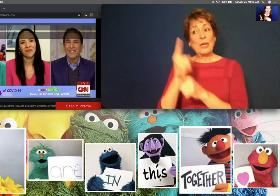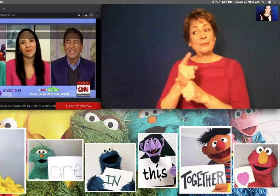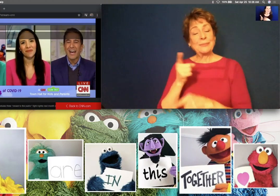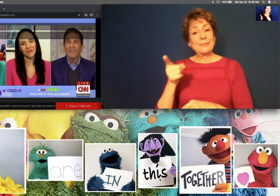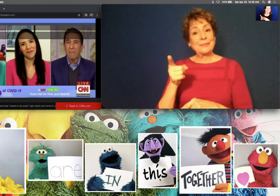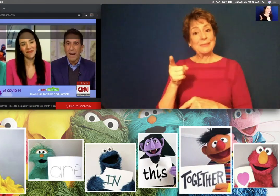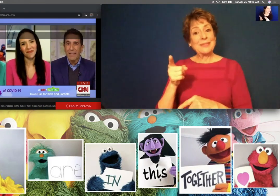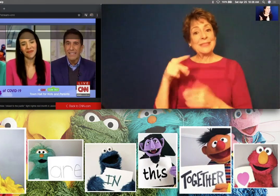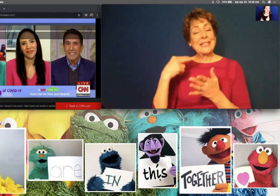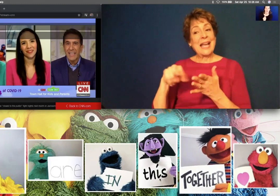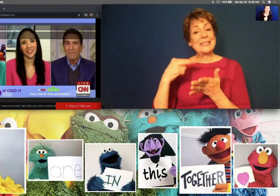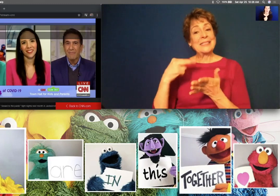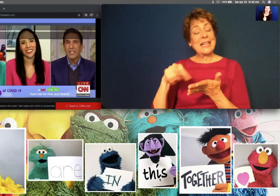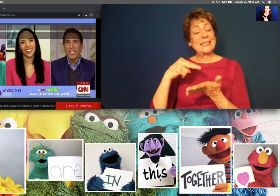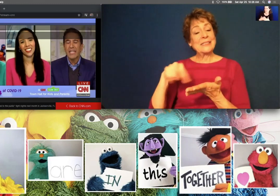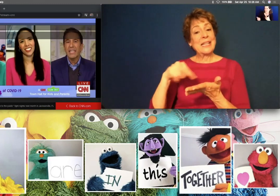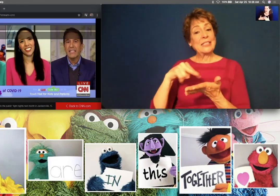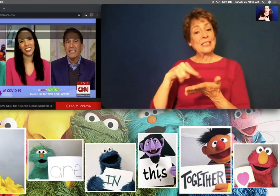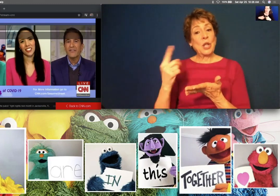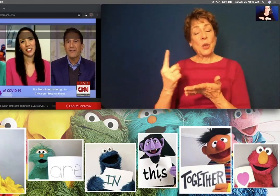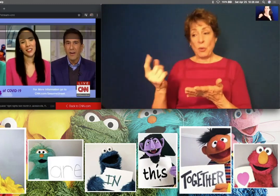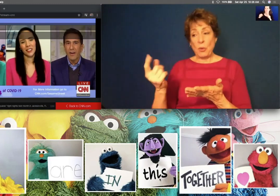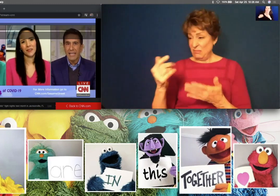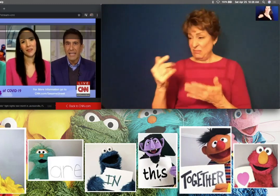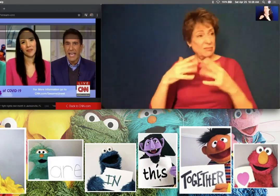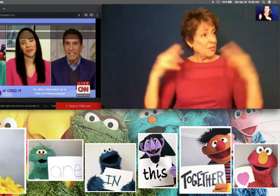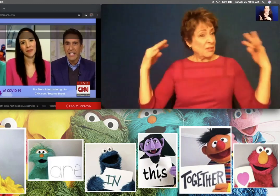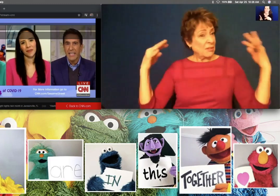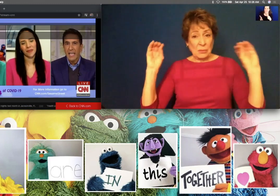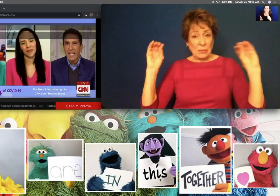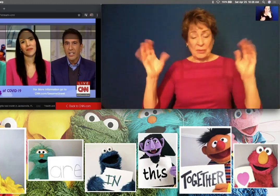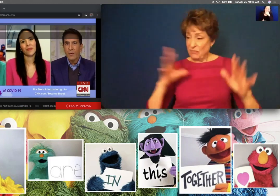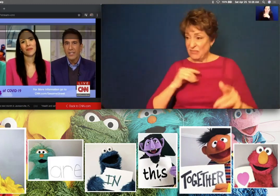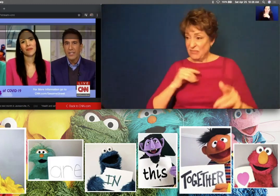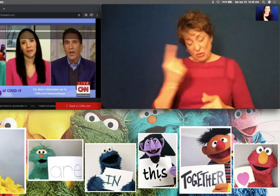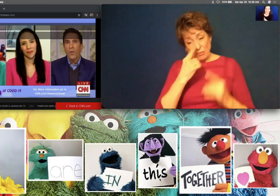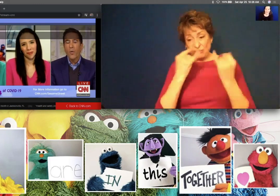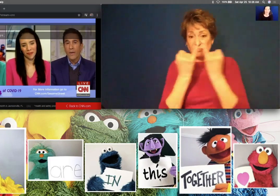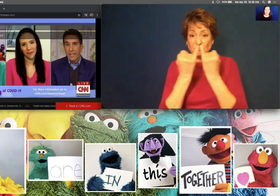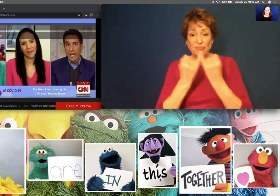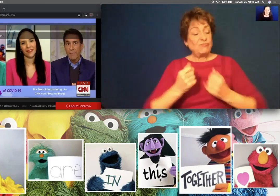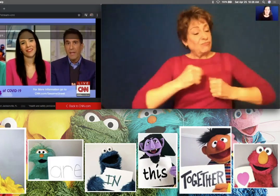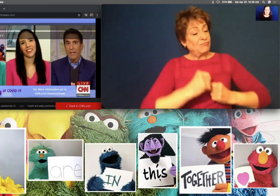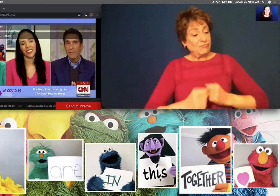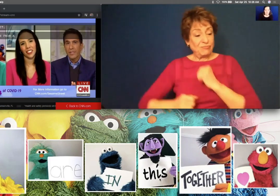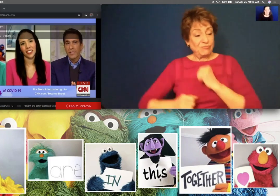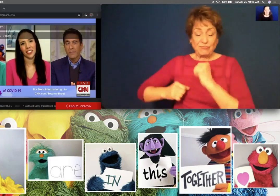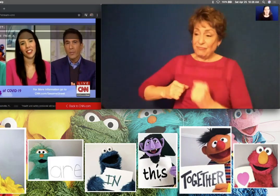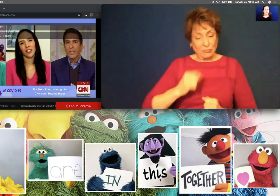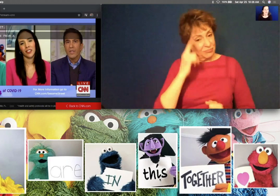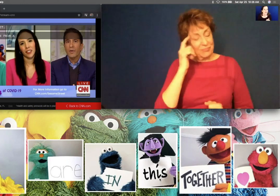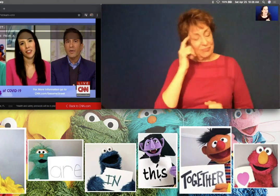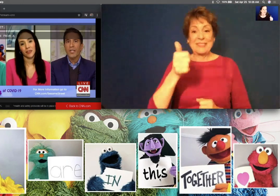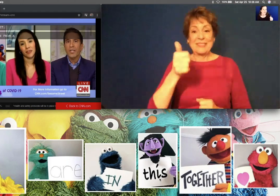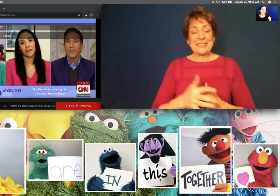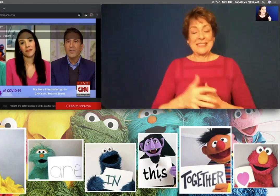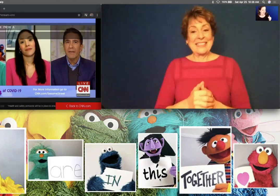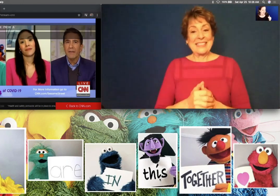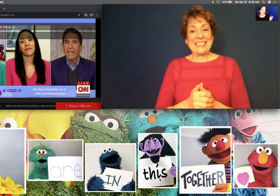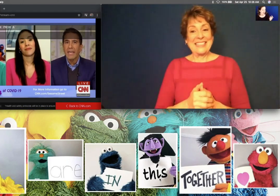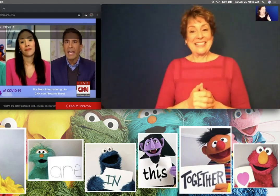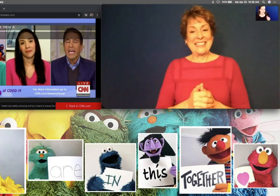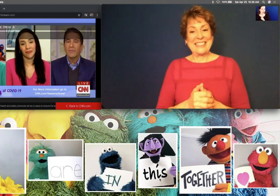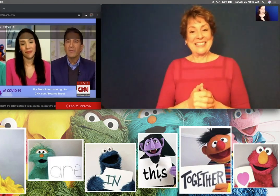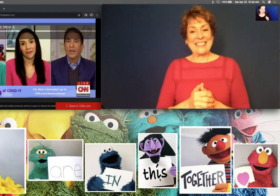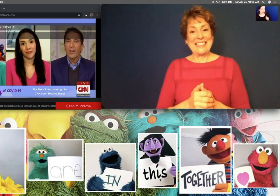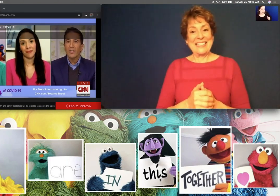looking. No one's looking. That's right. Now. Perfect time for it. We have another question, doctor, from a parent this